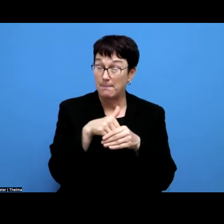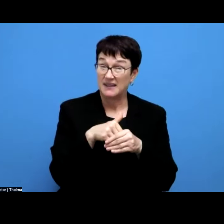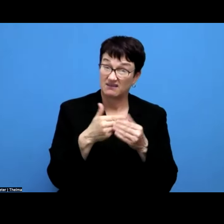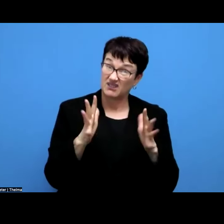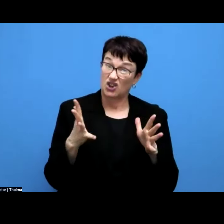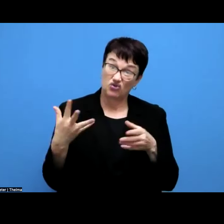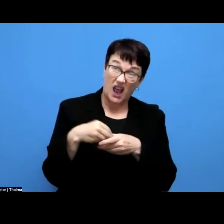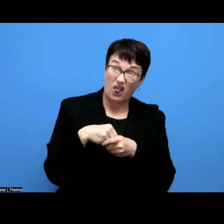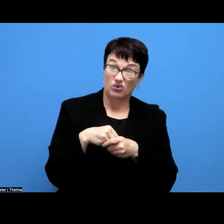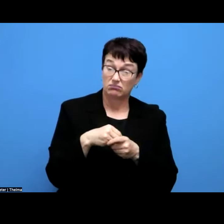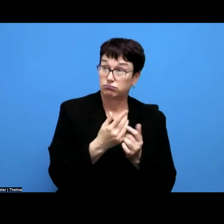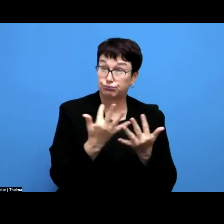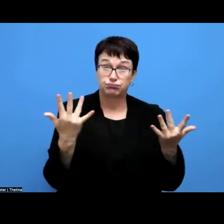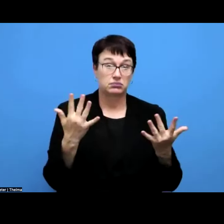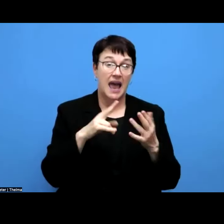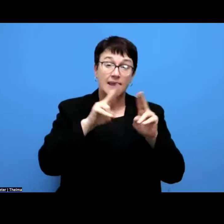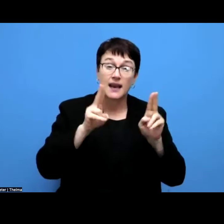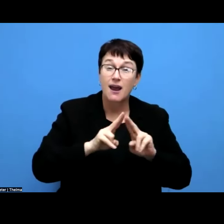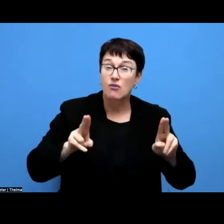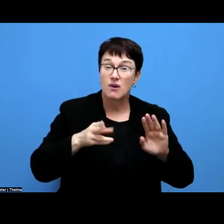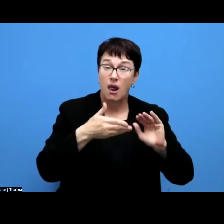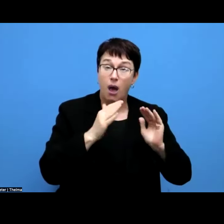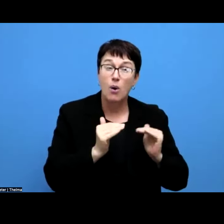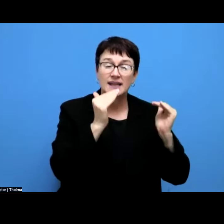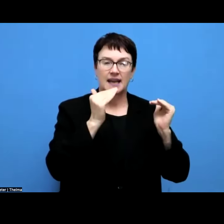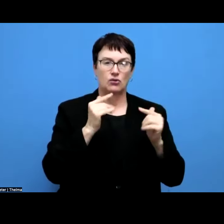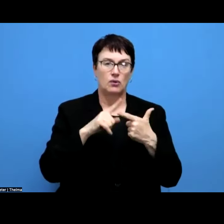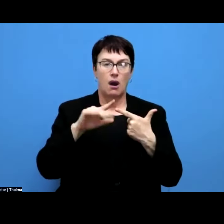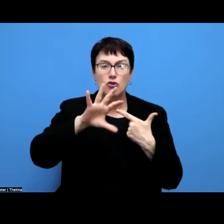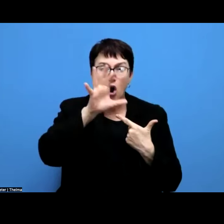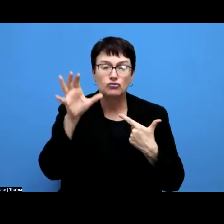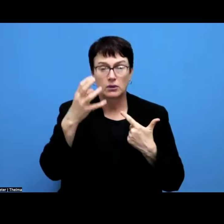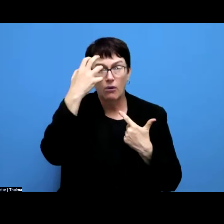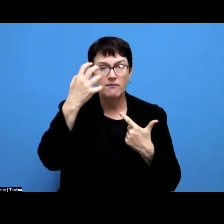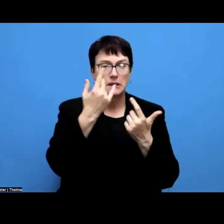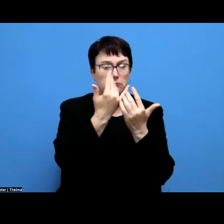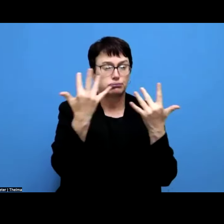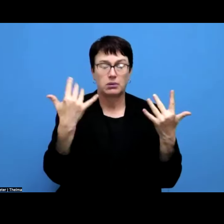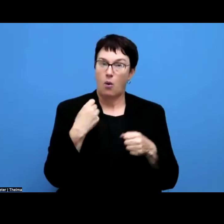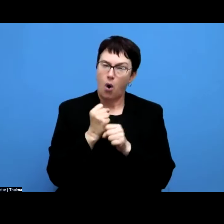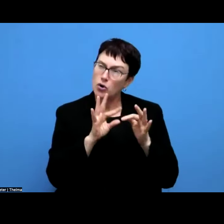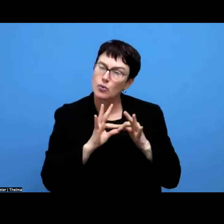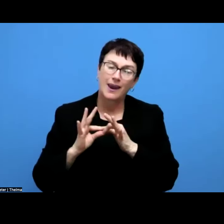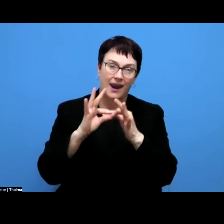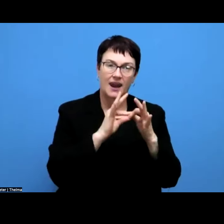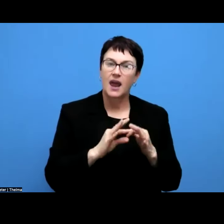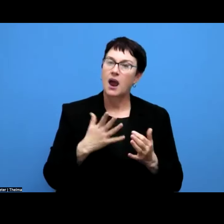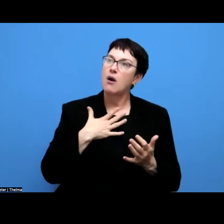international organizations, provides a powerful new mechanism to coordinate global efforts in this